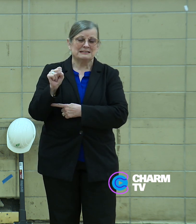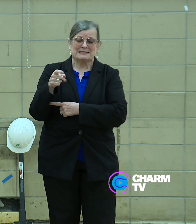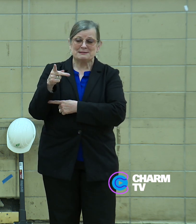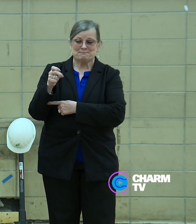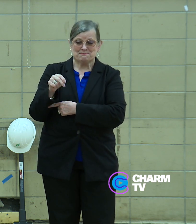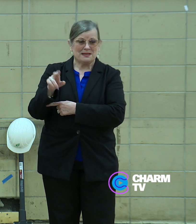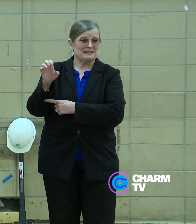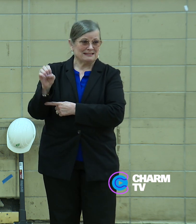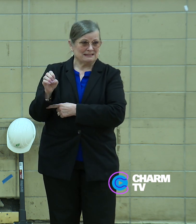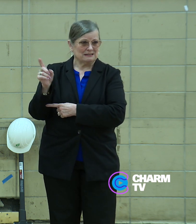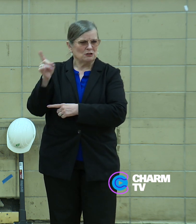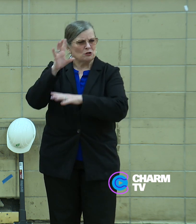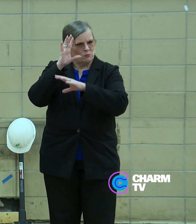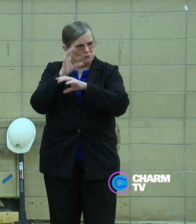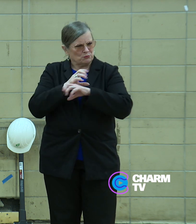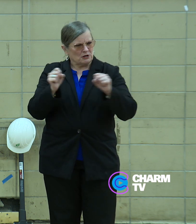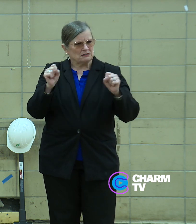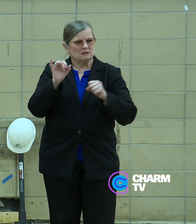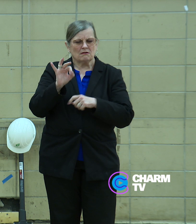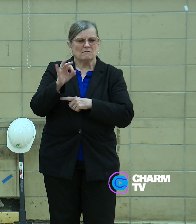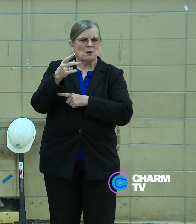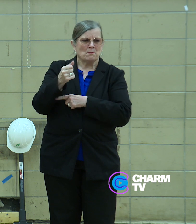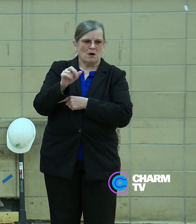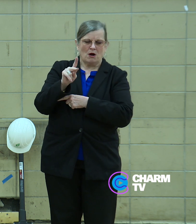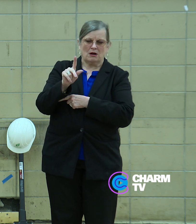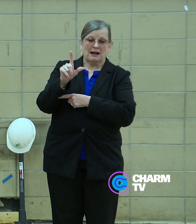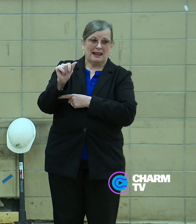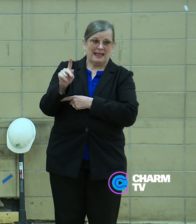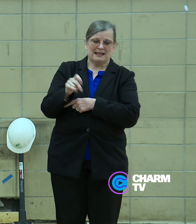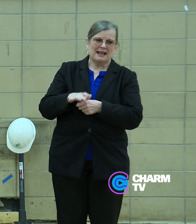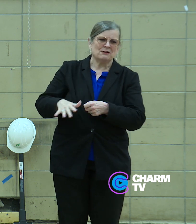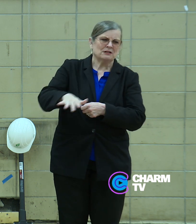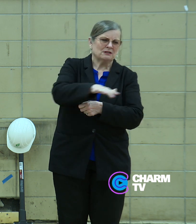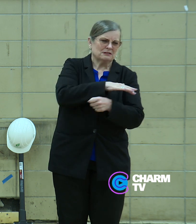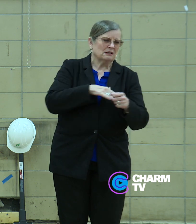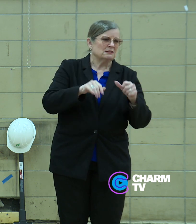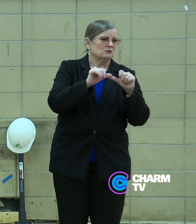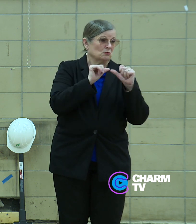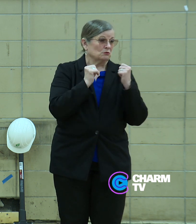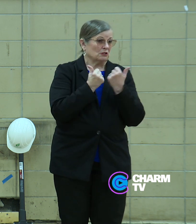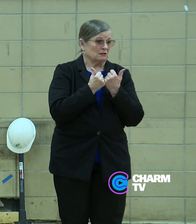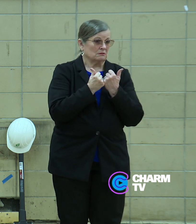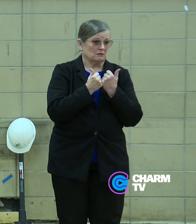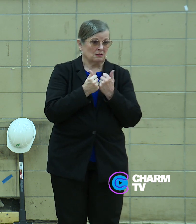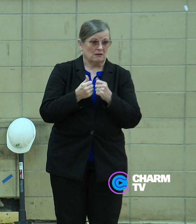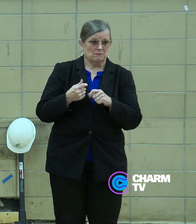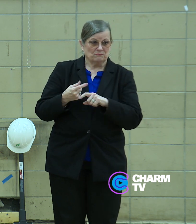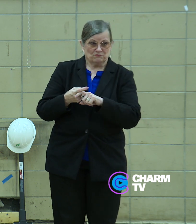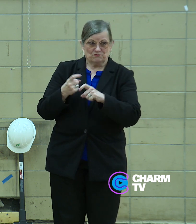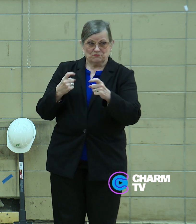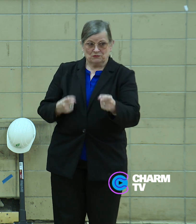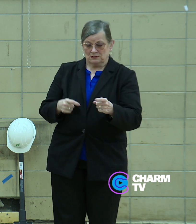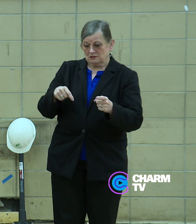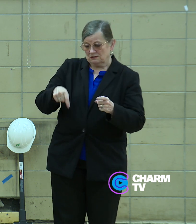the president of Park Lane Neighborhood Association. On behalf of the